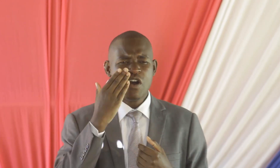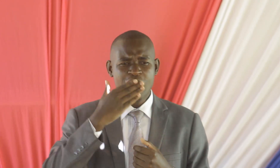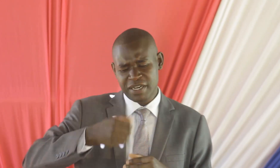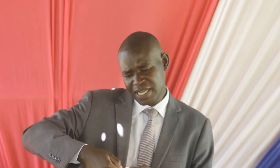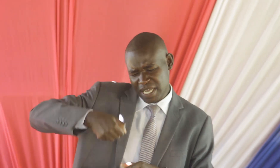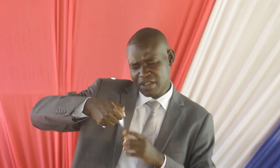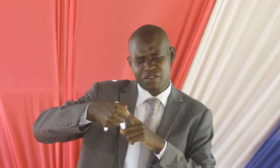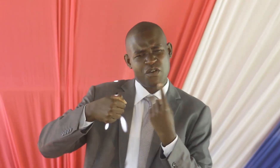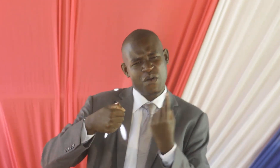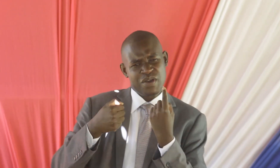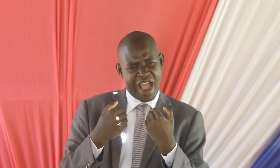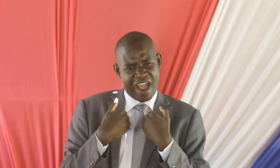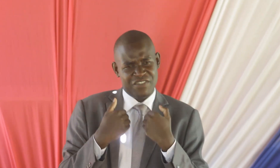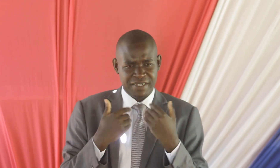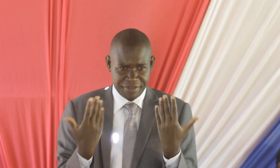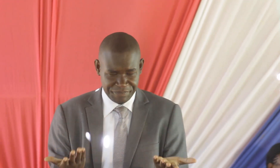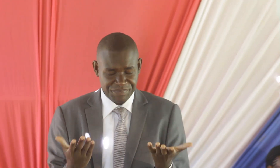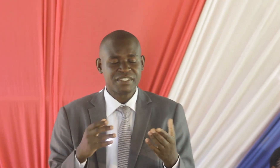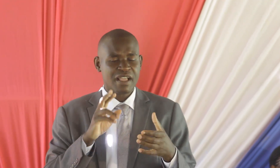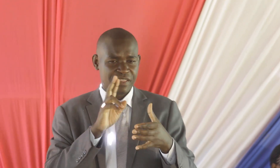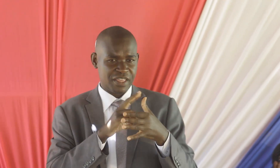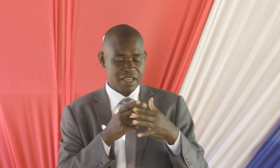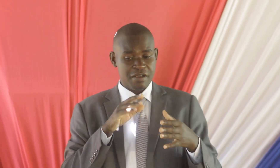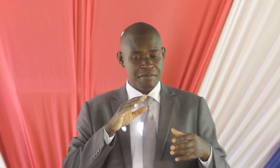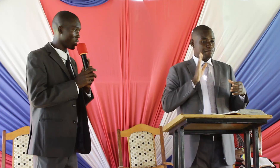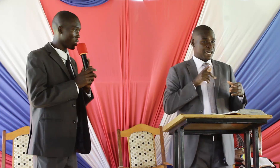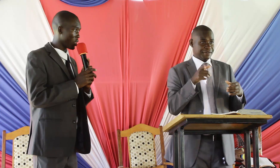house? It is only a vessel of oil.